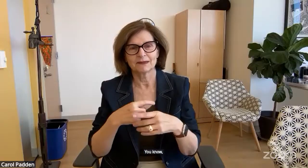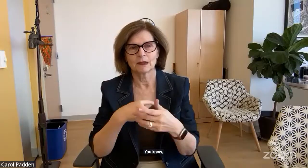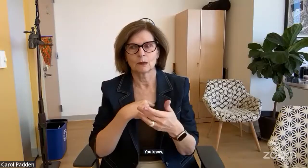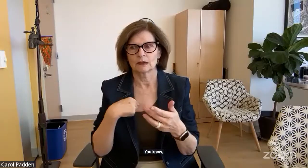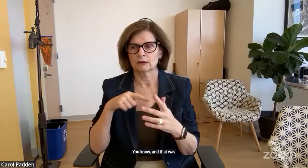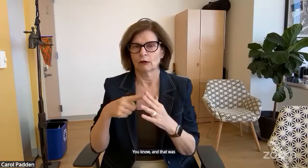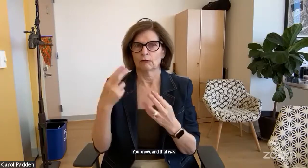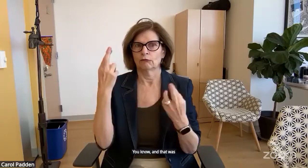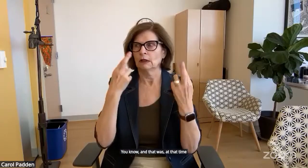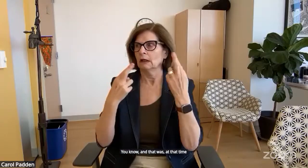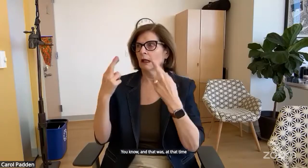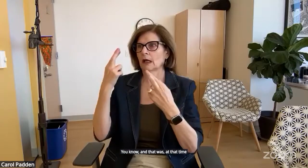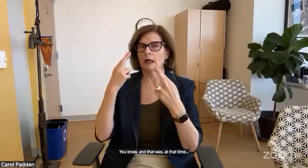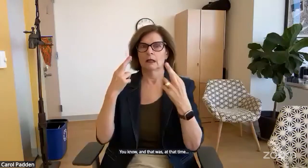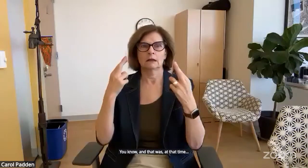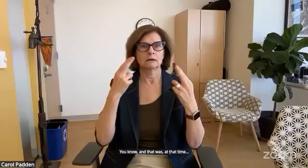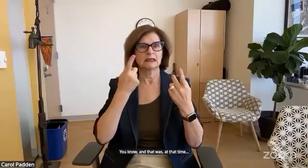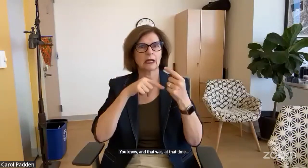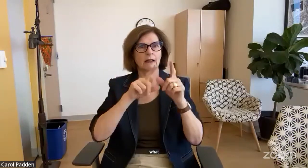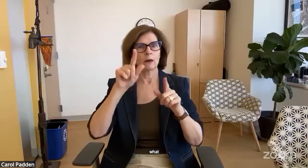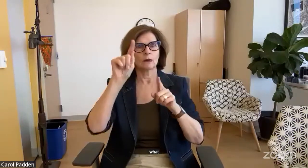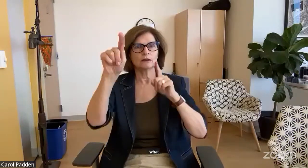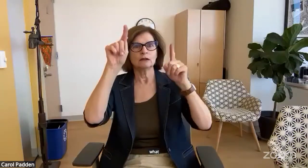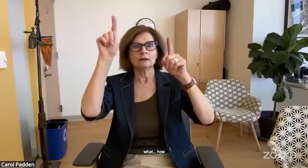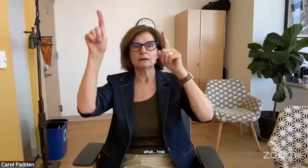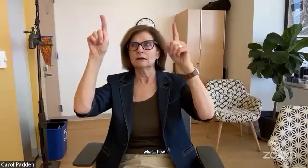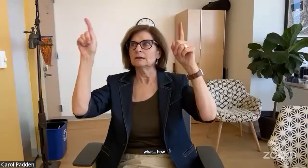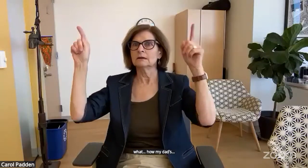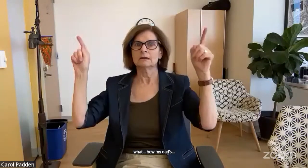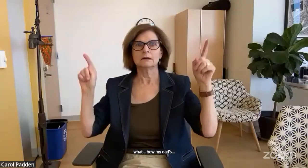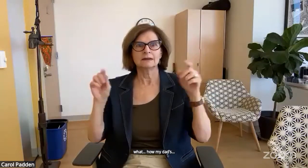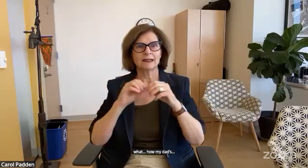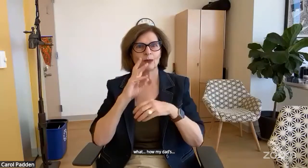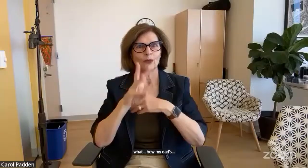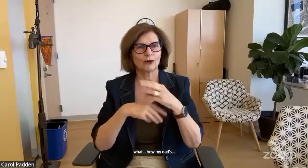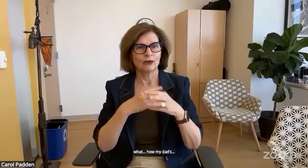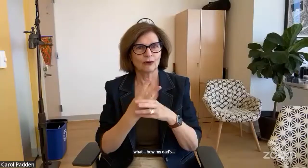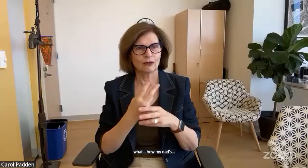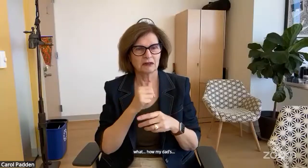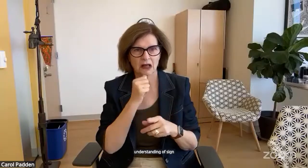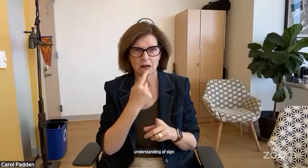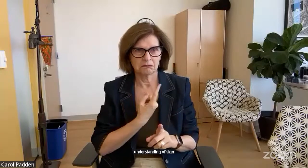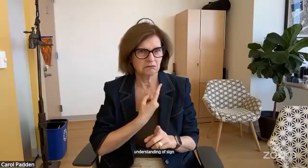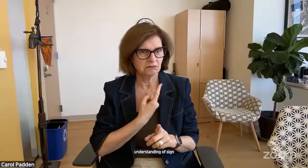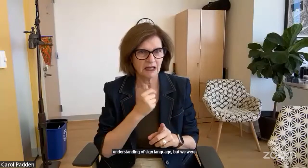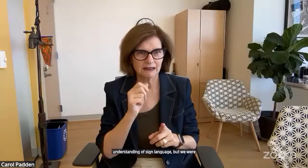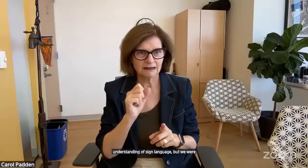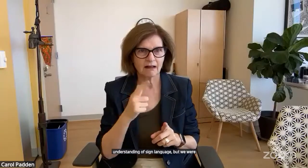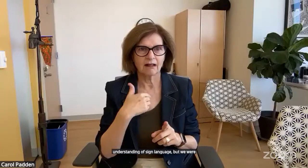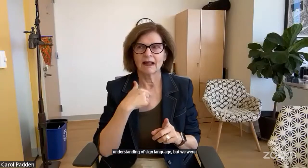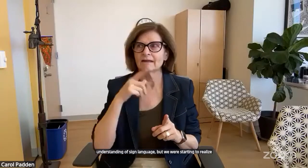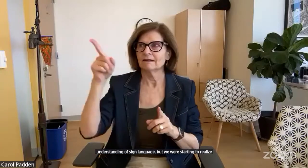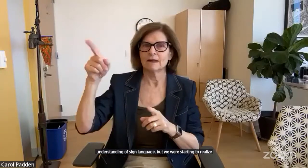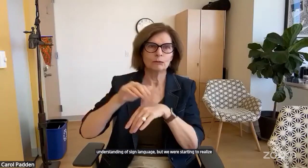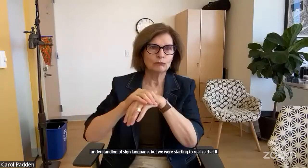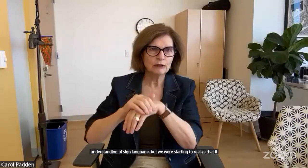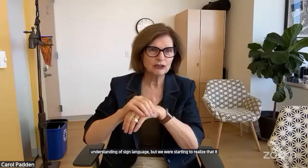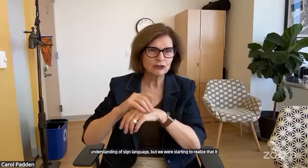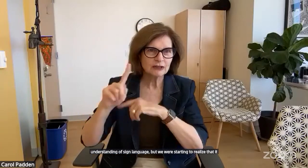that time how my dad's understanding of sign language, but we were starting to realize that it wasn't just a